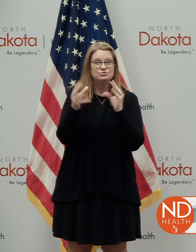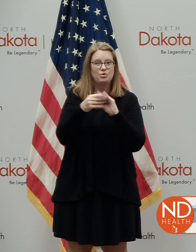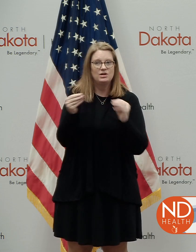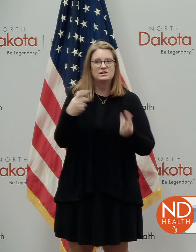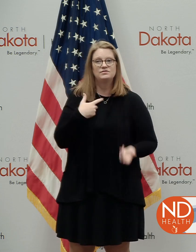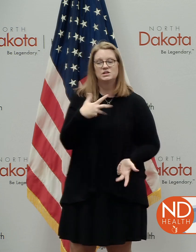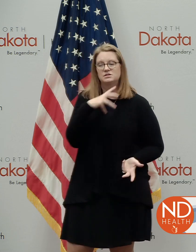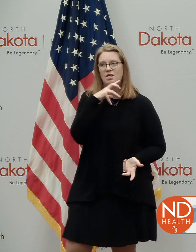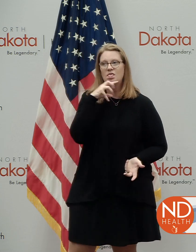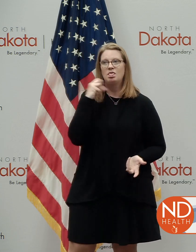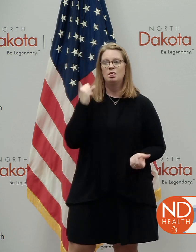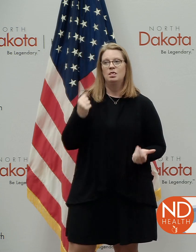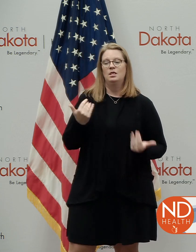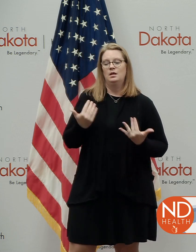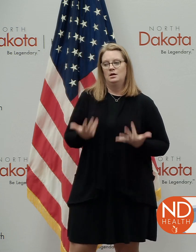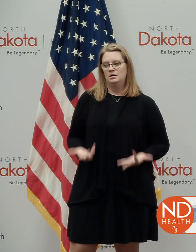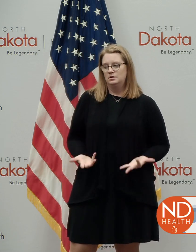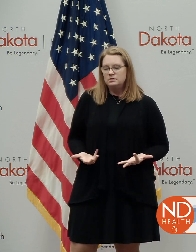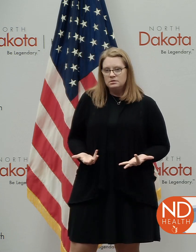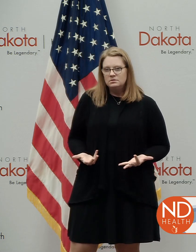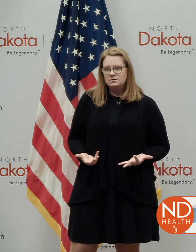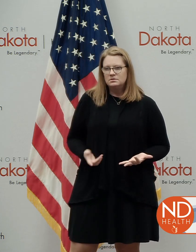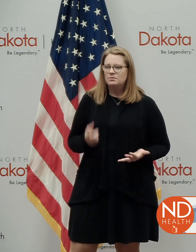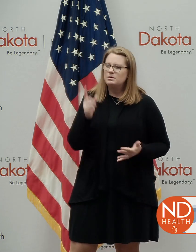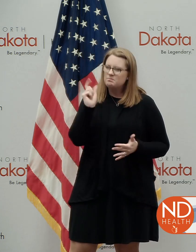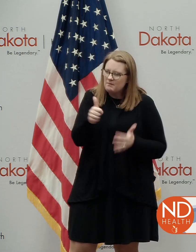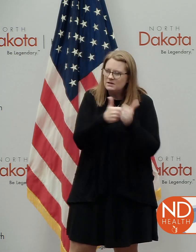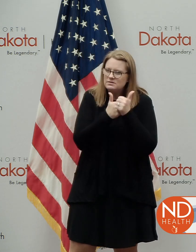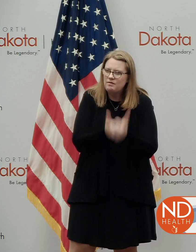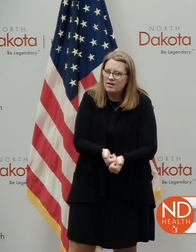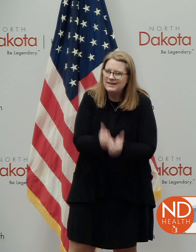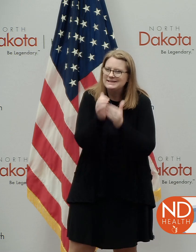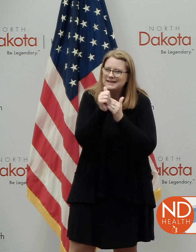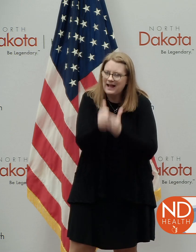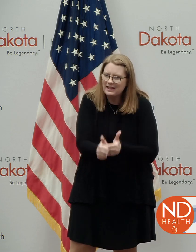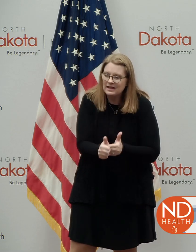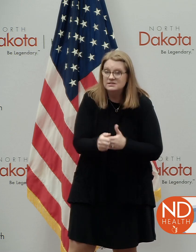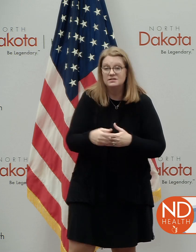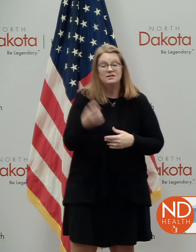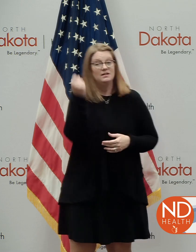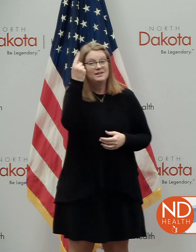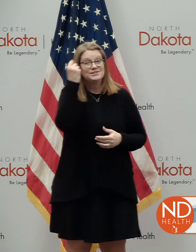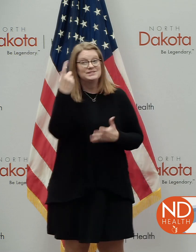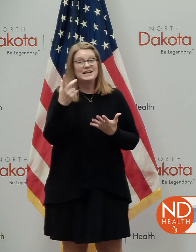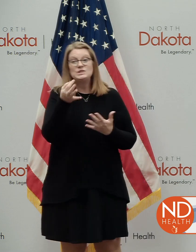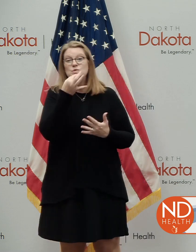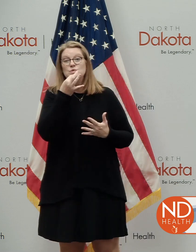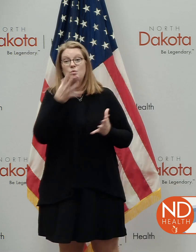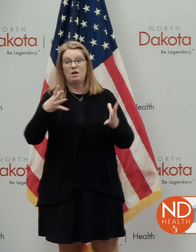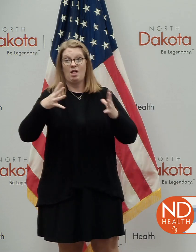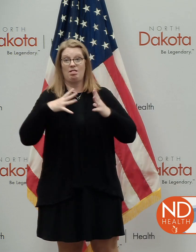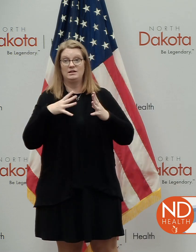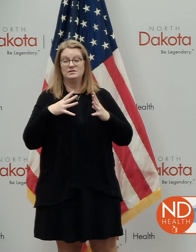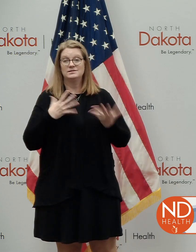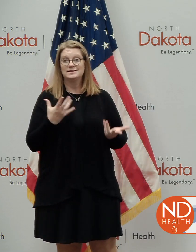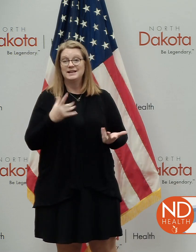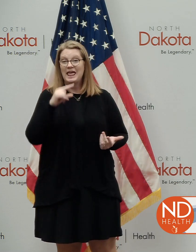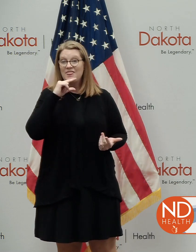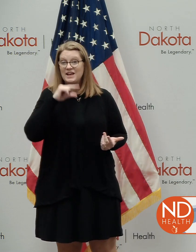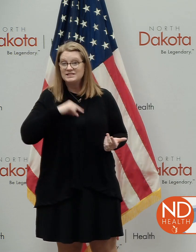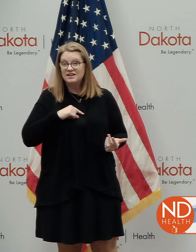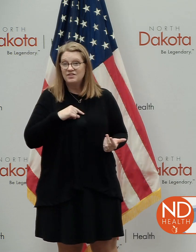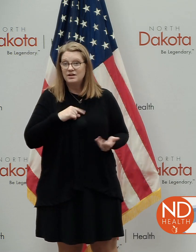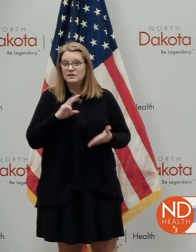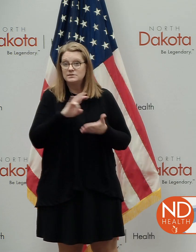burnout. We have to follow these guidelines for one another. The holidays are right around the corner. Thanksgiving is 7